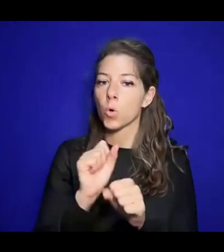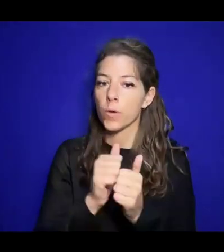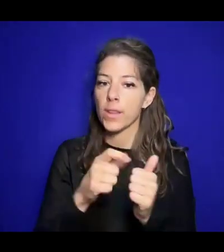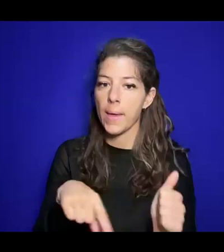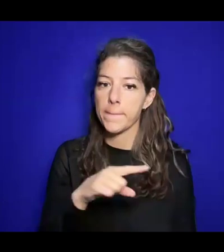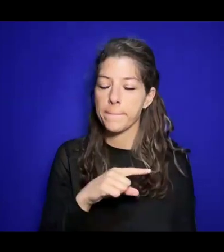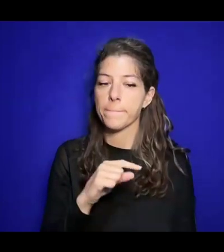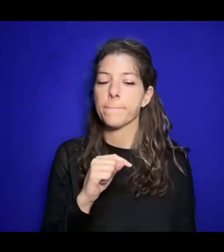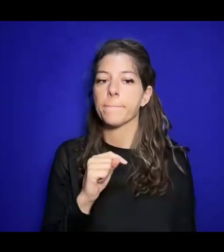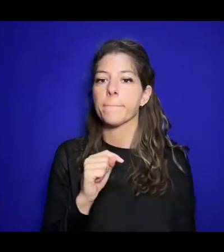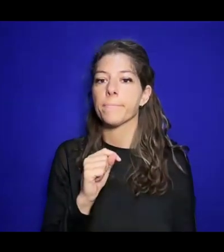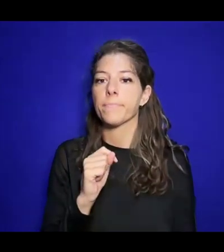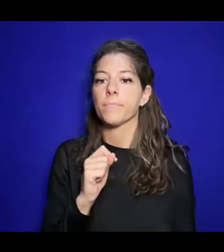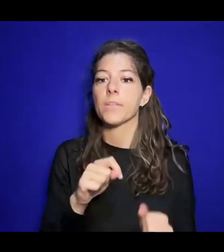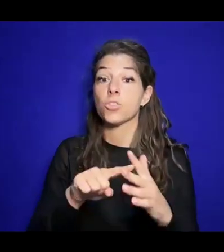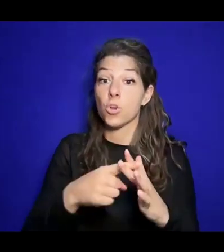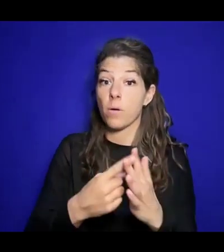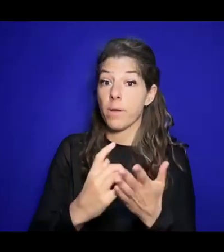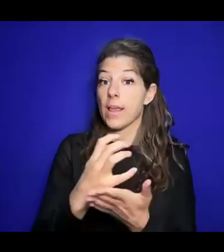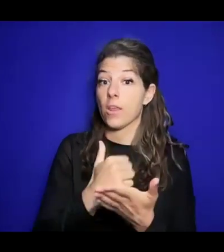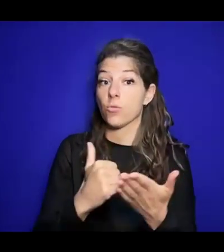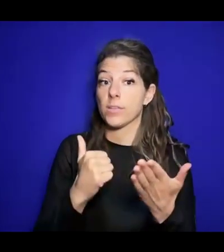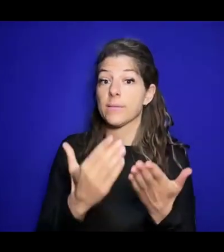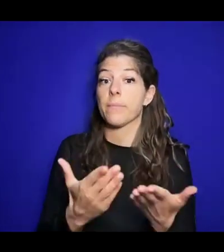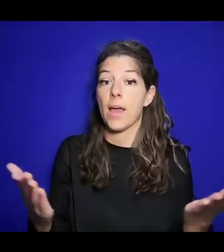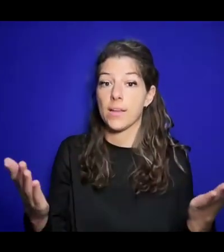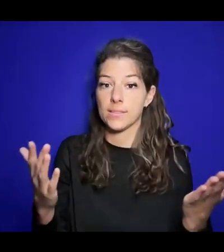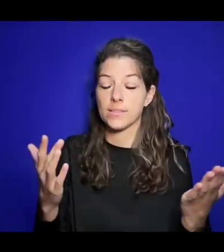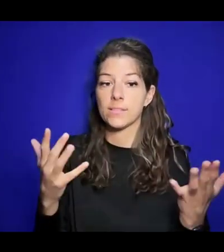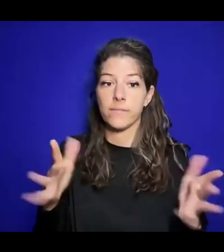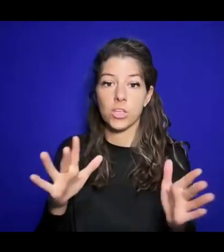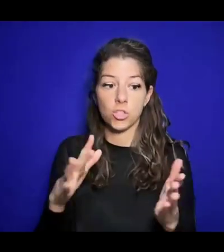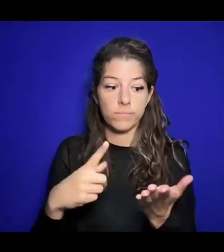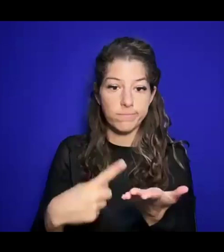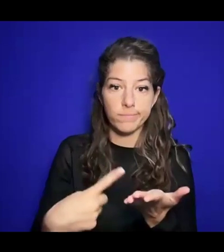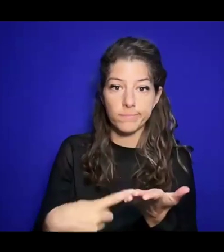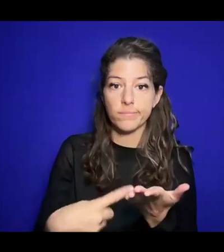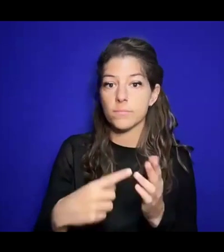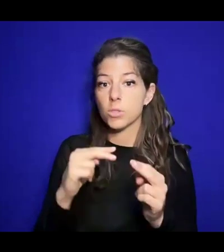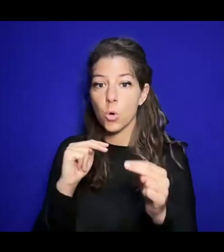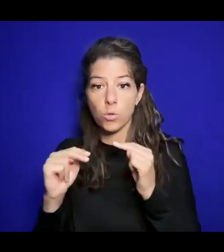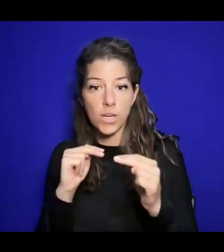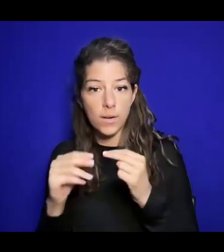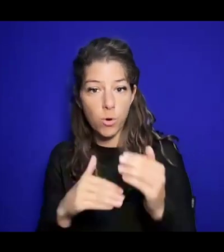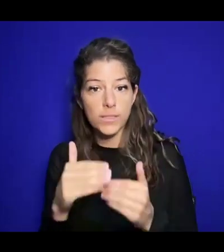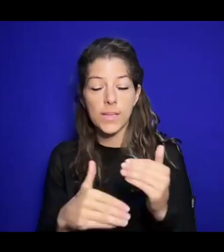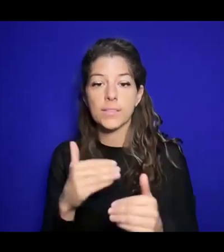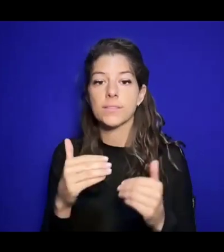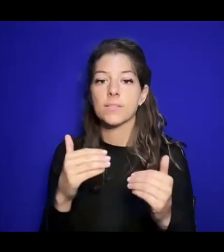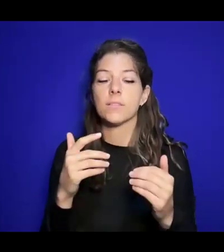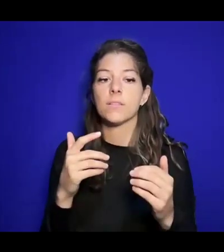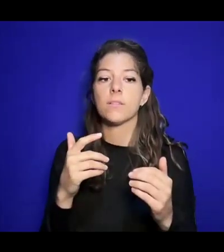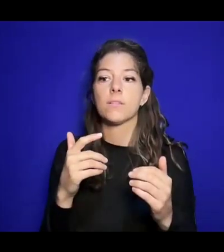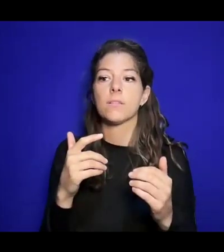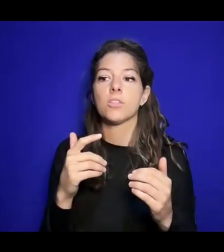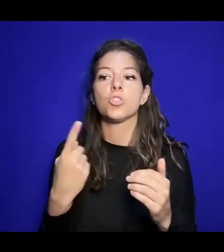Okay, and you start by gathering the supplies. After you've talked to them, we've negotiated this process. Okay, you start. Okay,